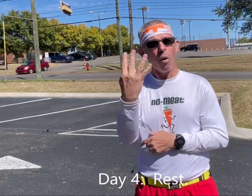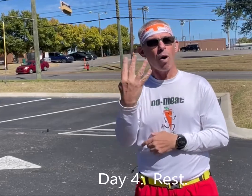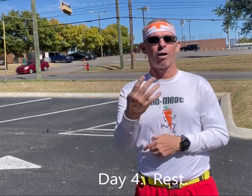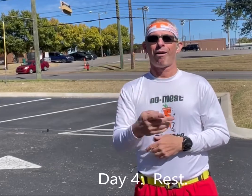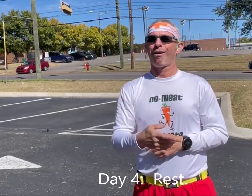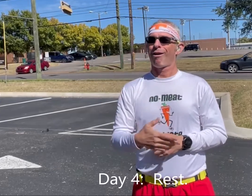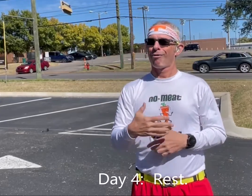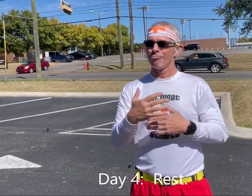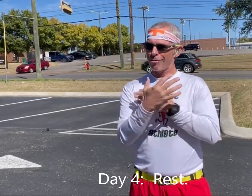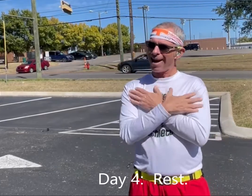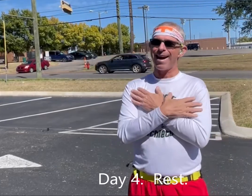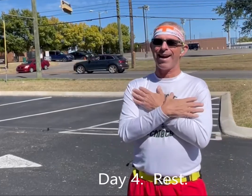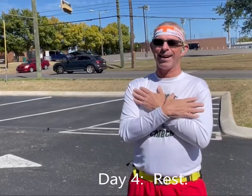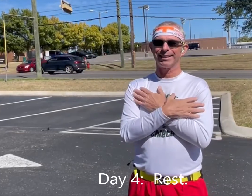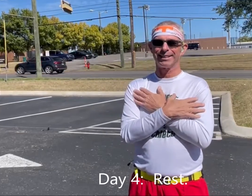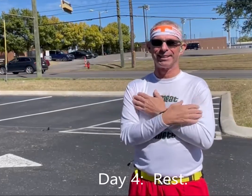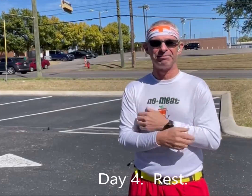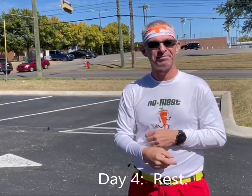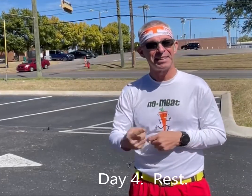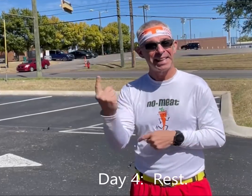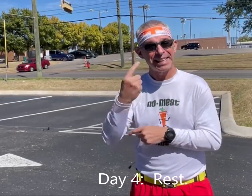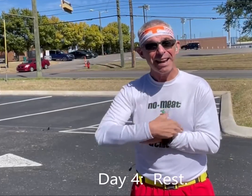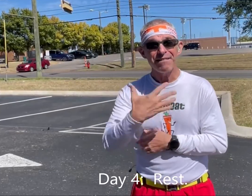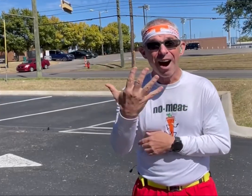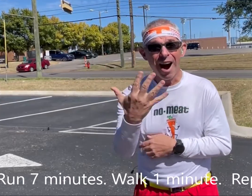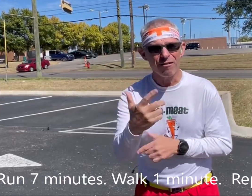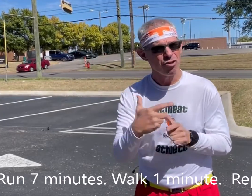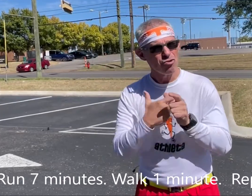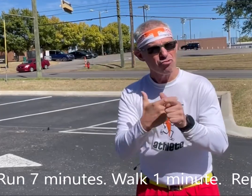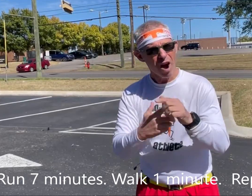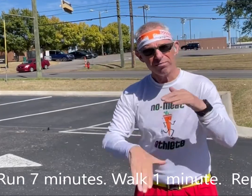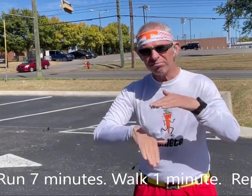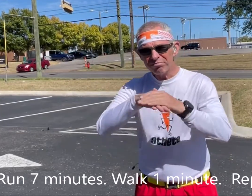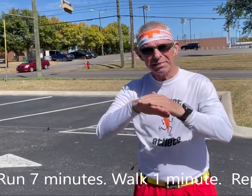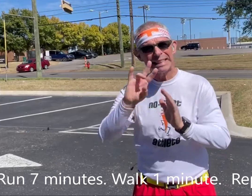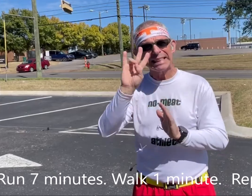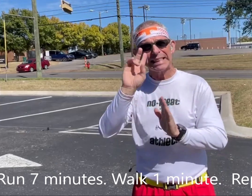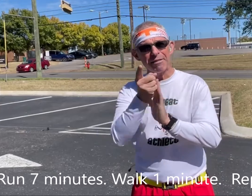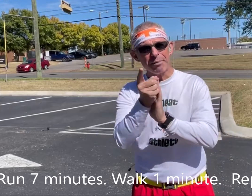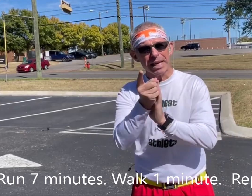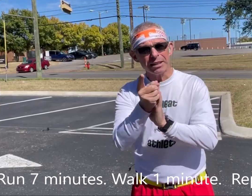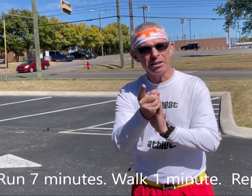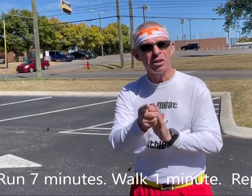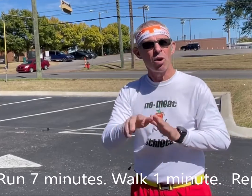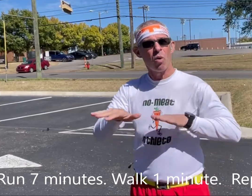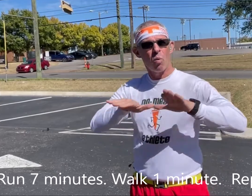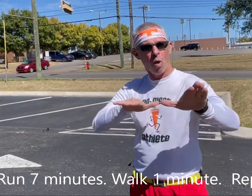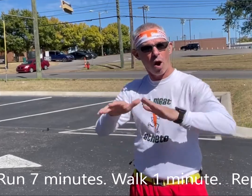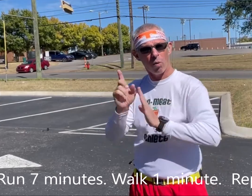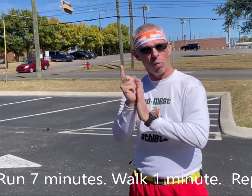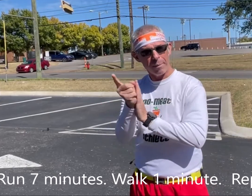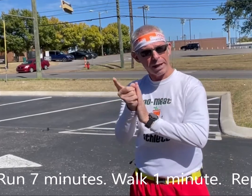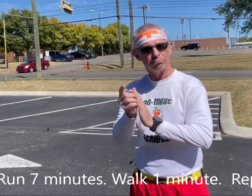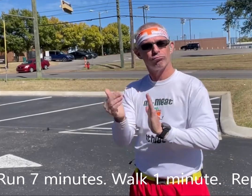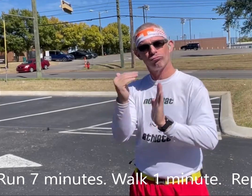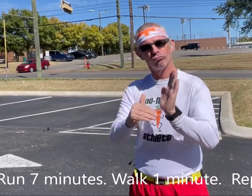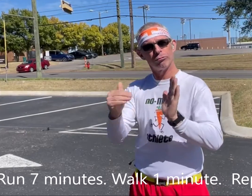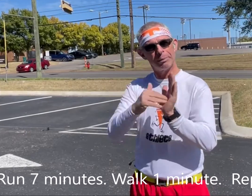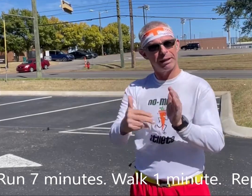Day 4, rest. Day 5, run 7 minutes, walk 1 minute. Repeat 3